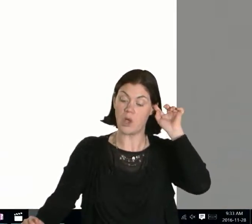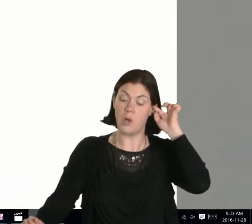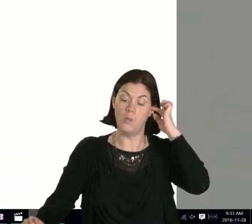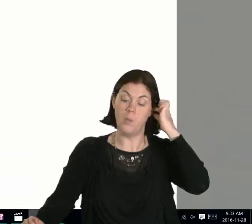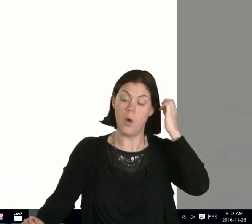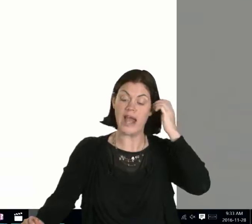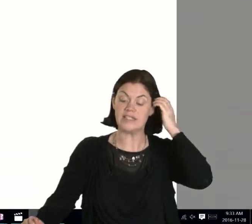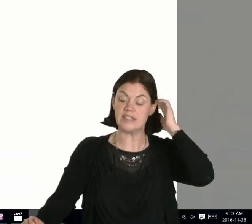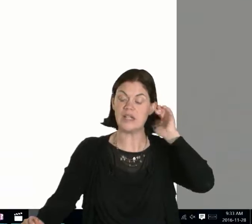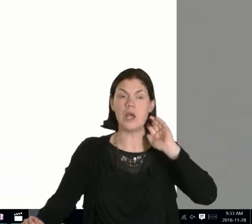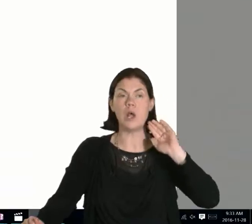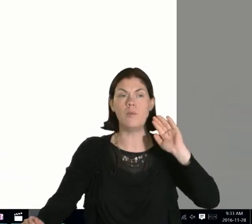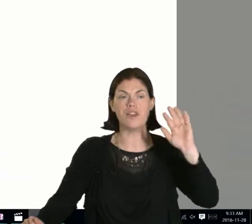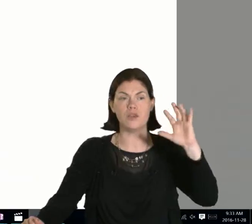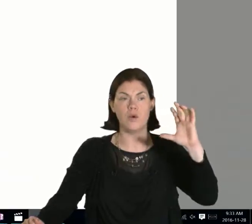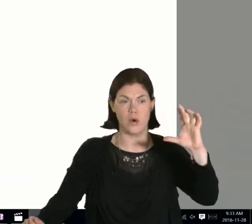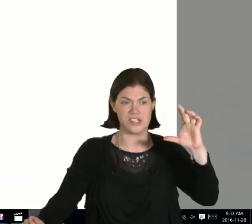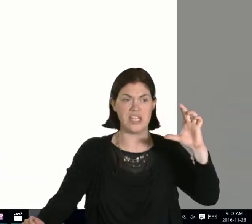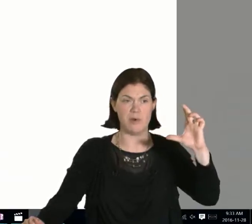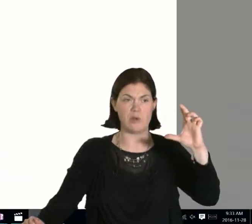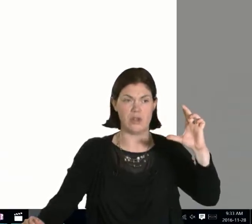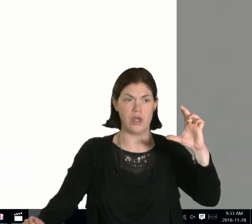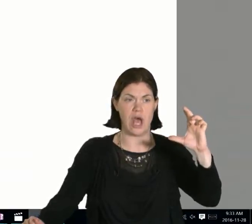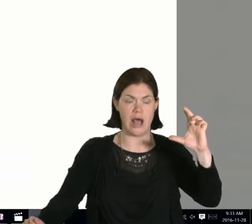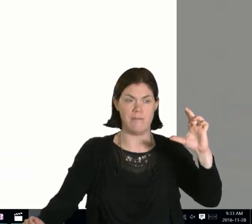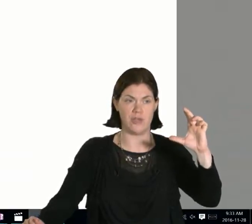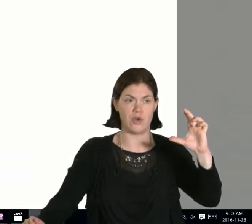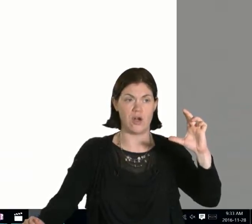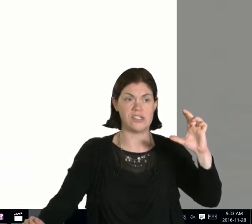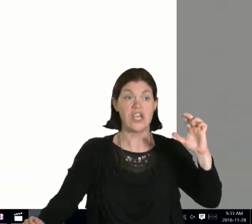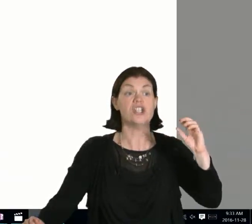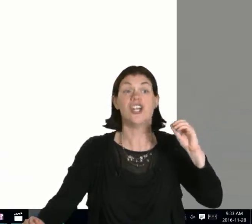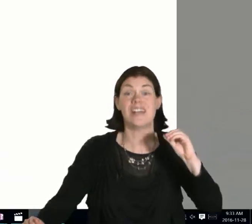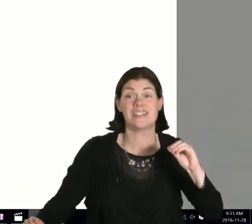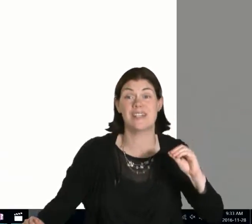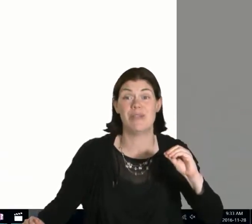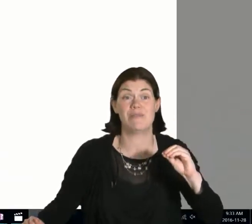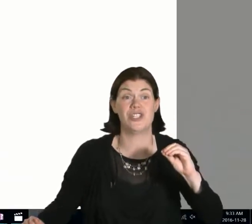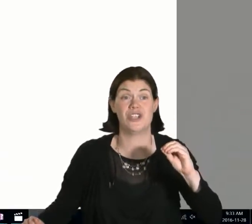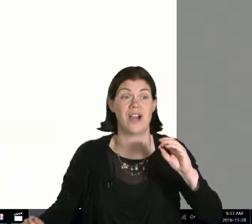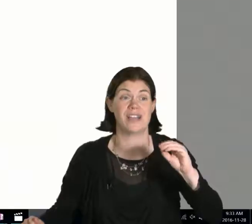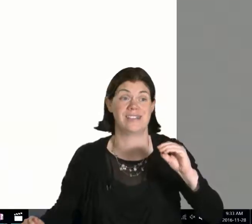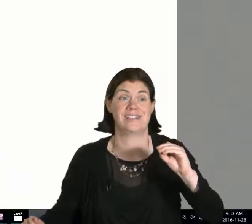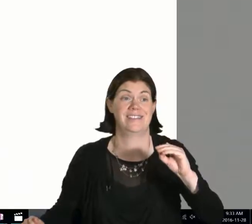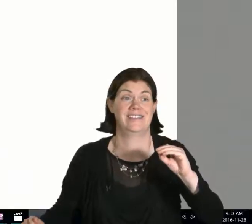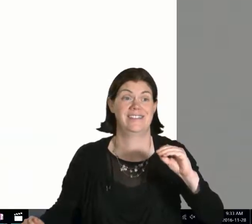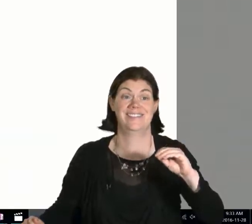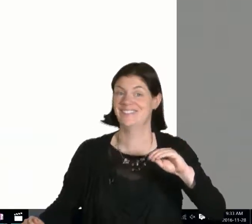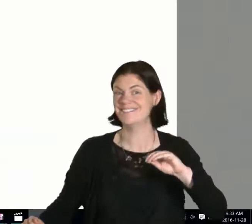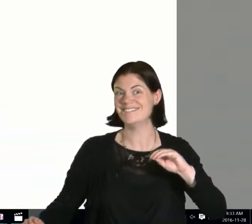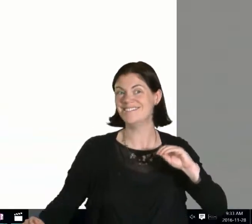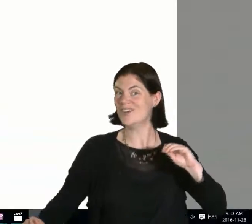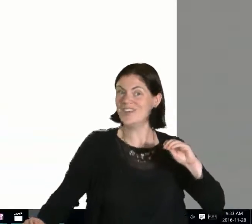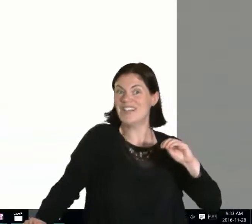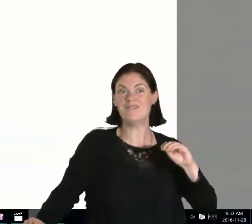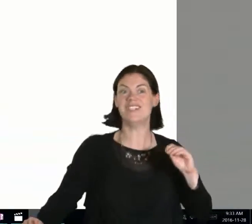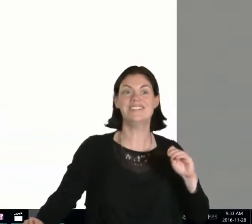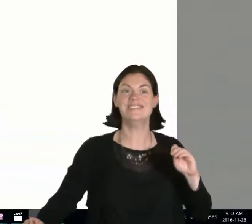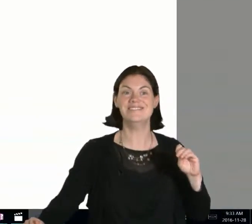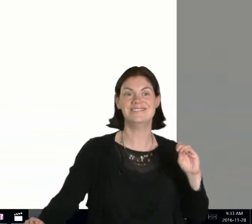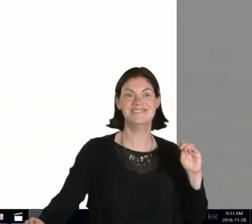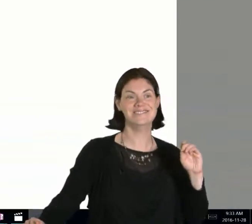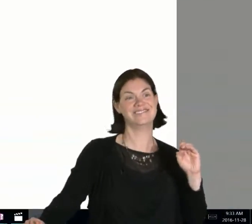within the chorus, think about the chorus. Jenna, that's going to be up to you guys. Totally up